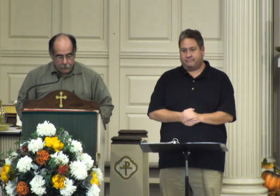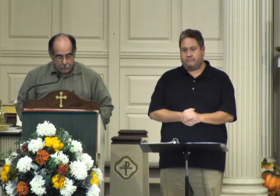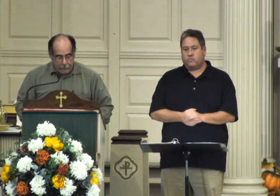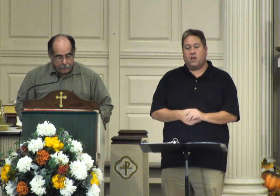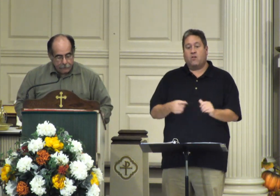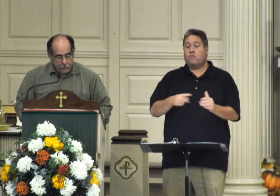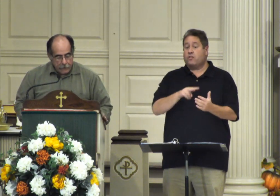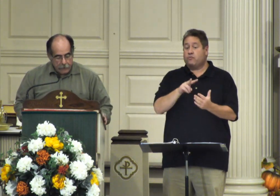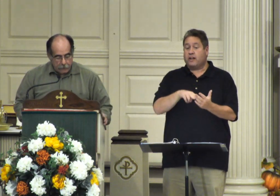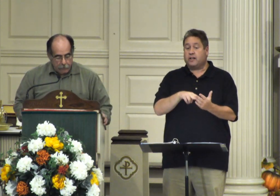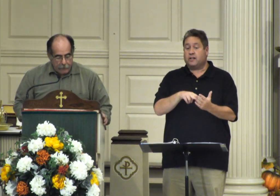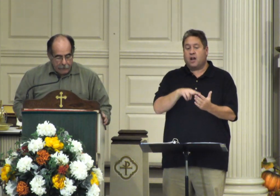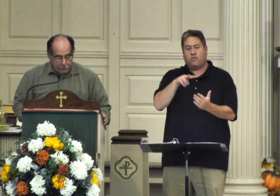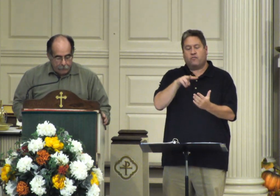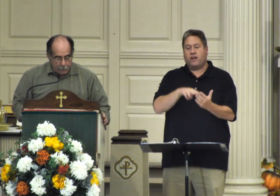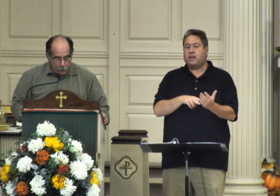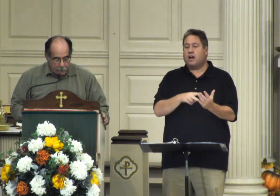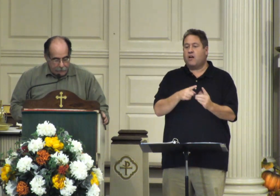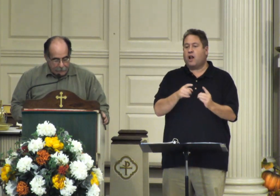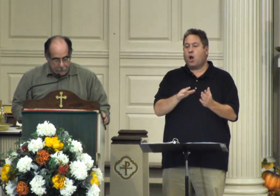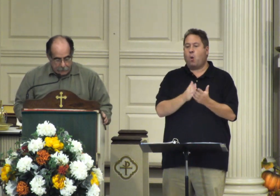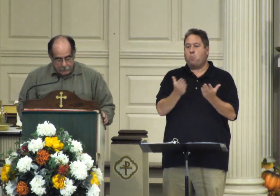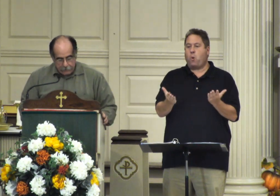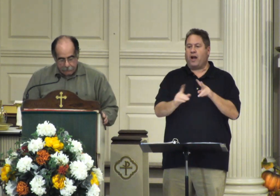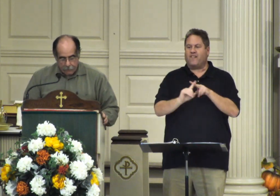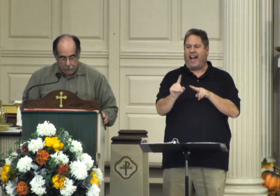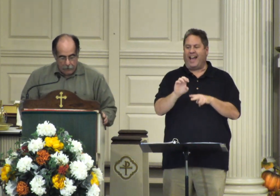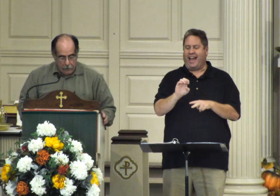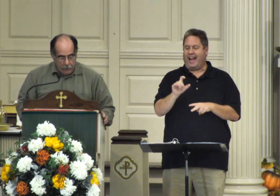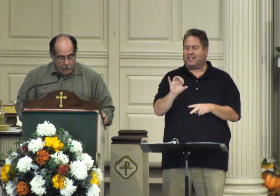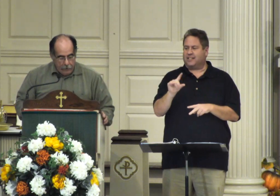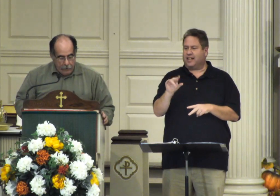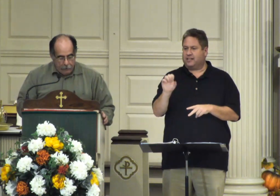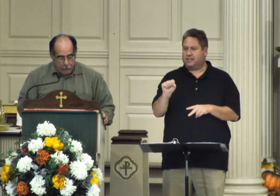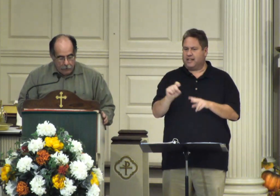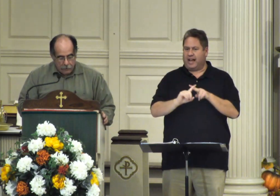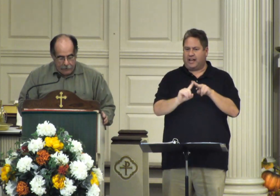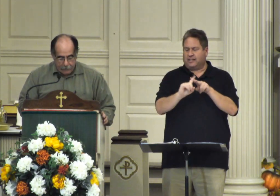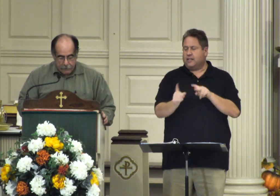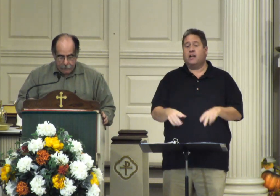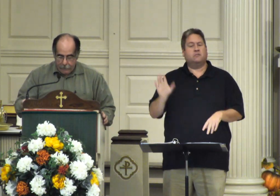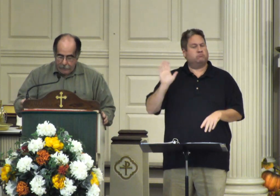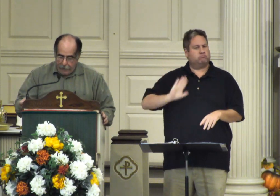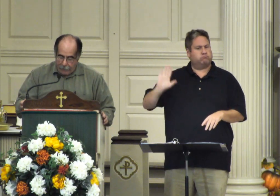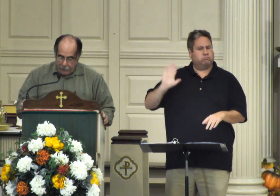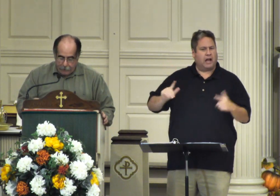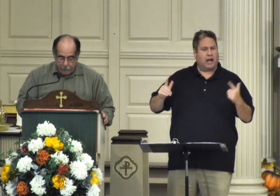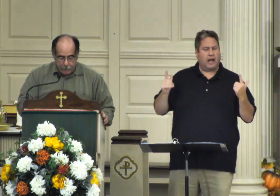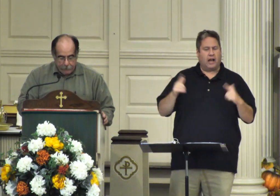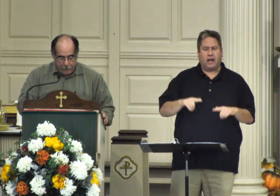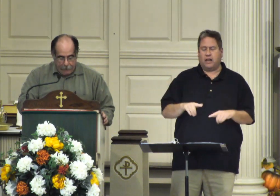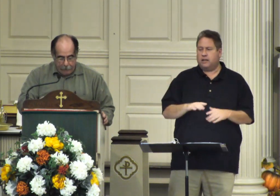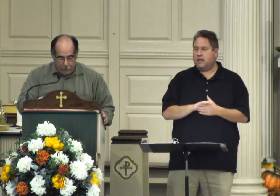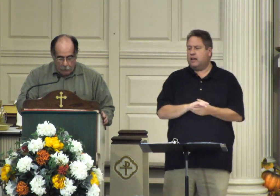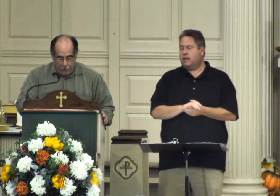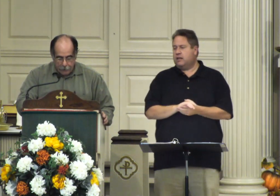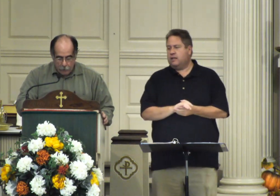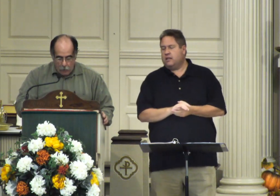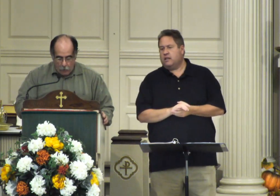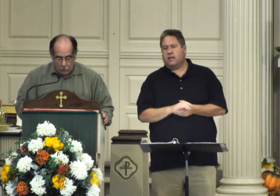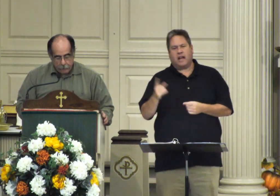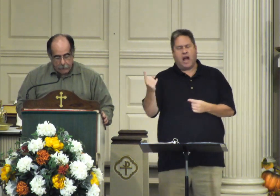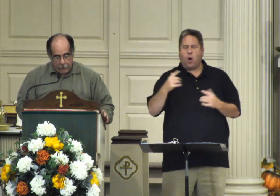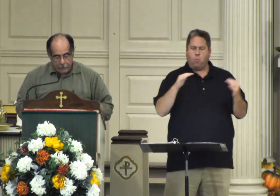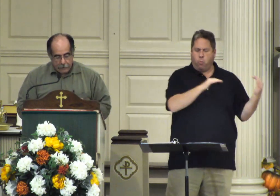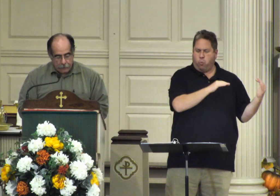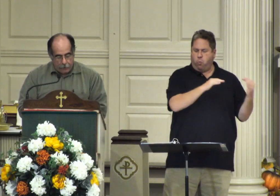The first reading is a reading from the book of Exodus. In those days, Amalek came and waged